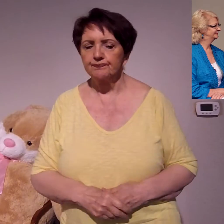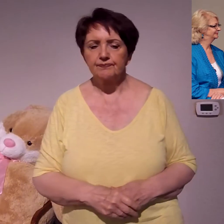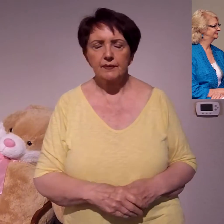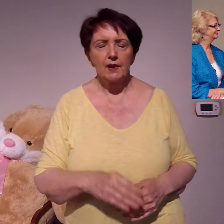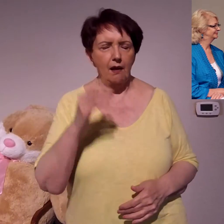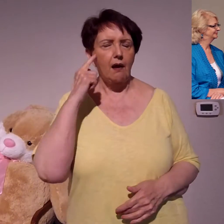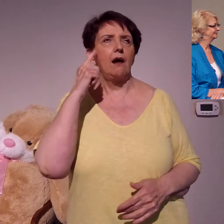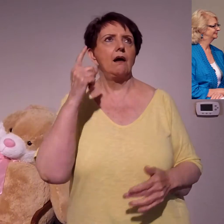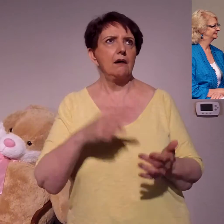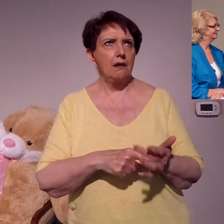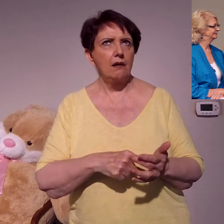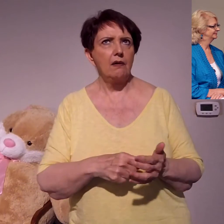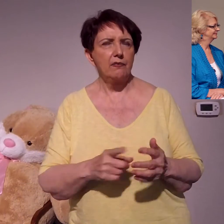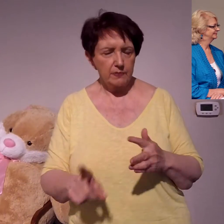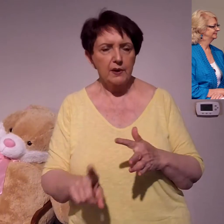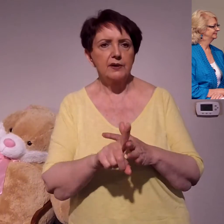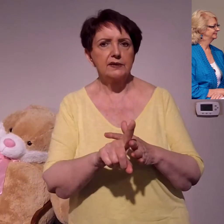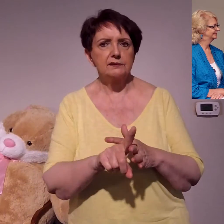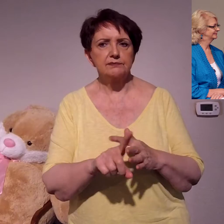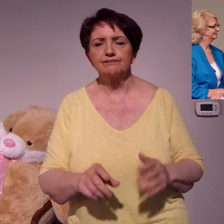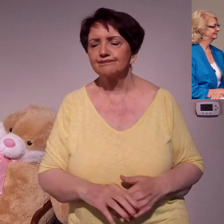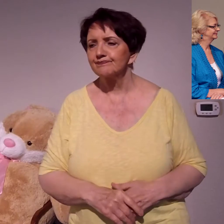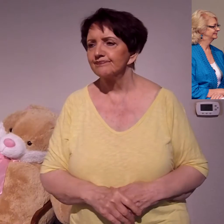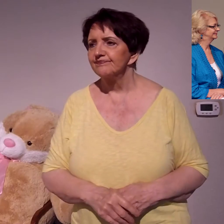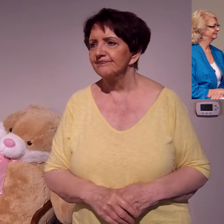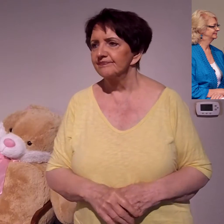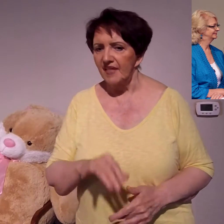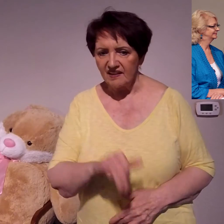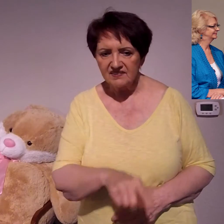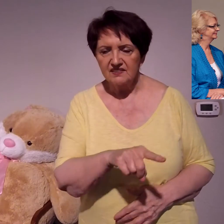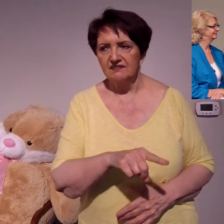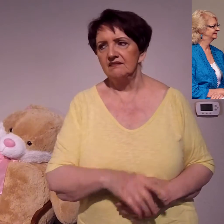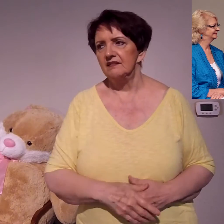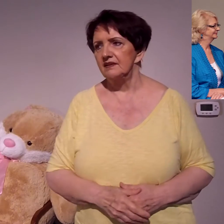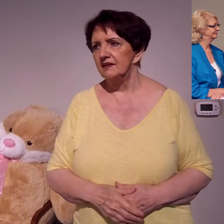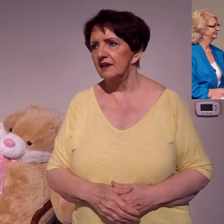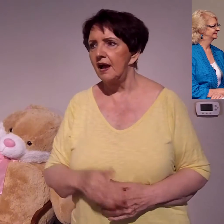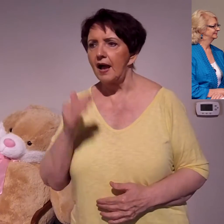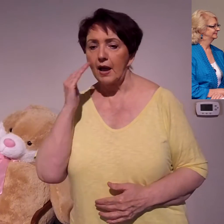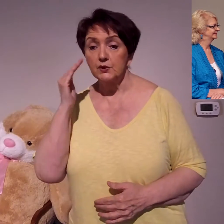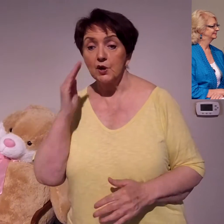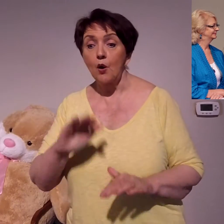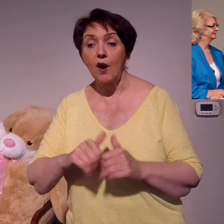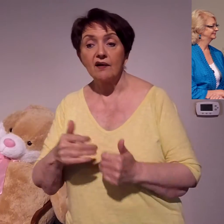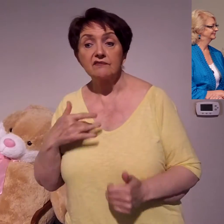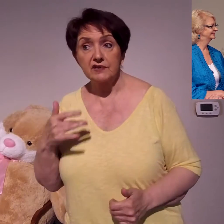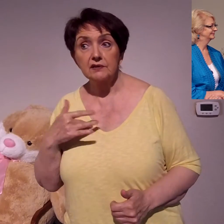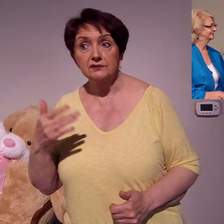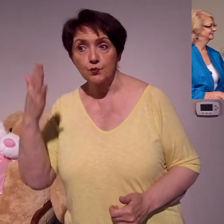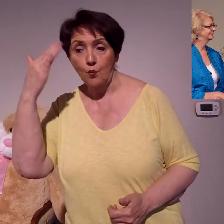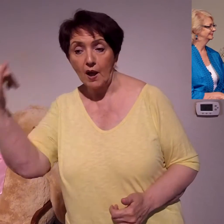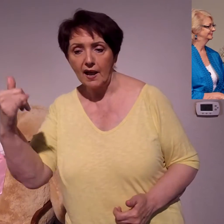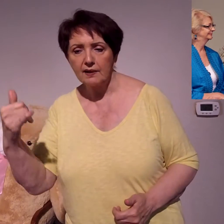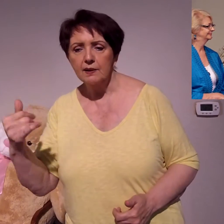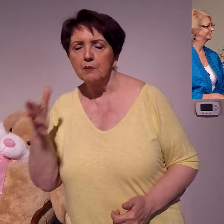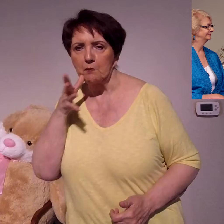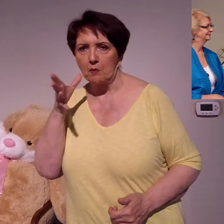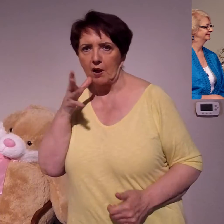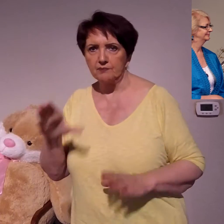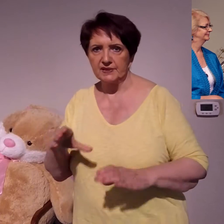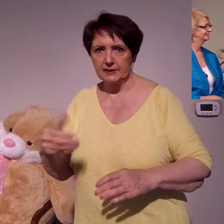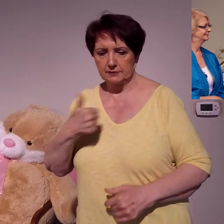it is. There it is. And I actually know what that feels like, because someone did that to me all the time.